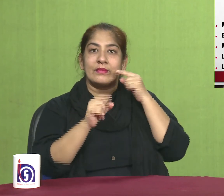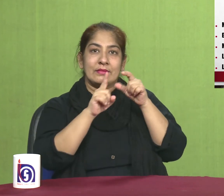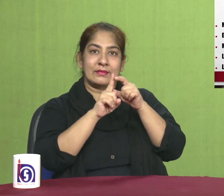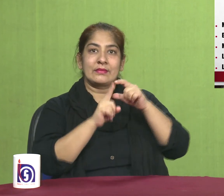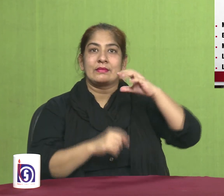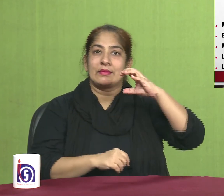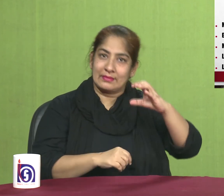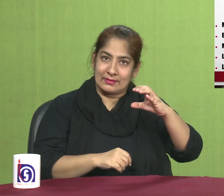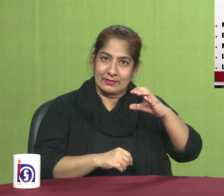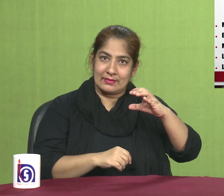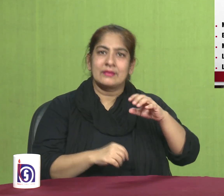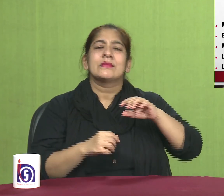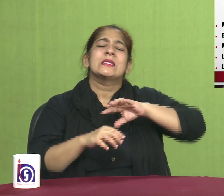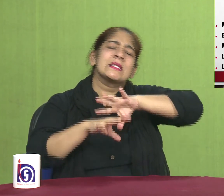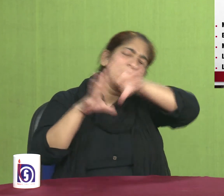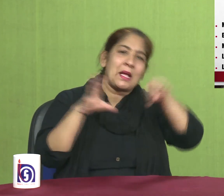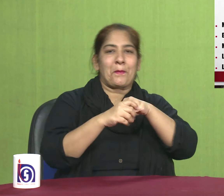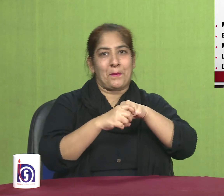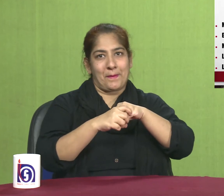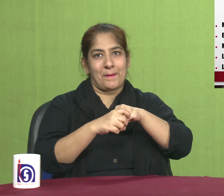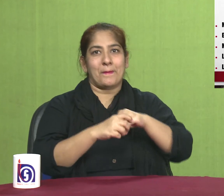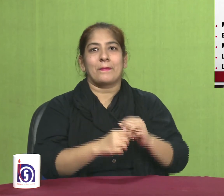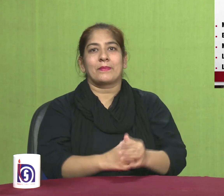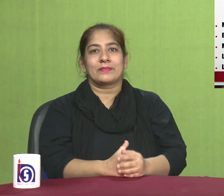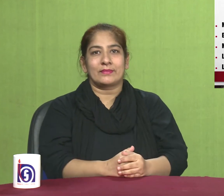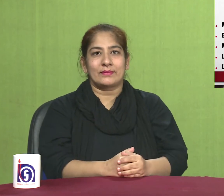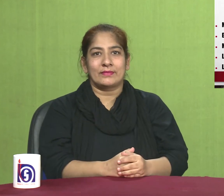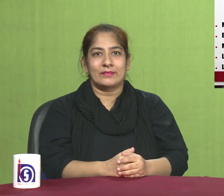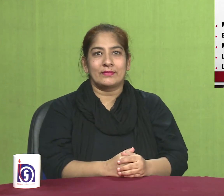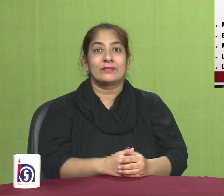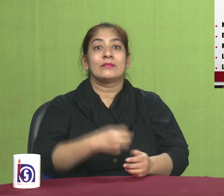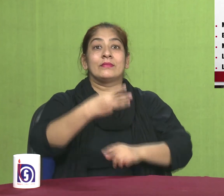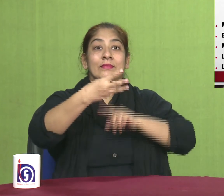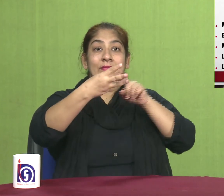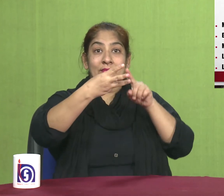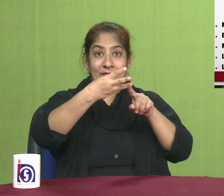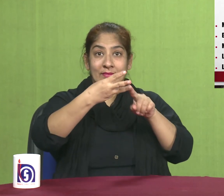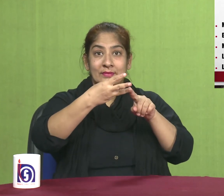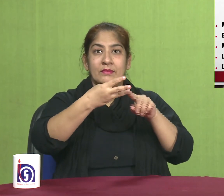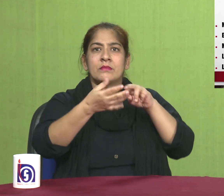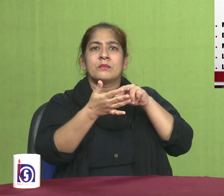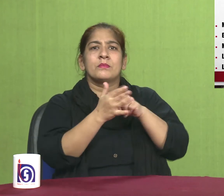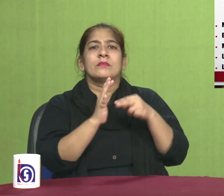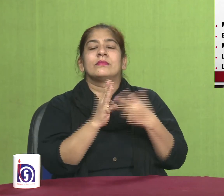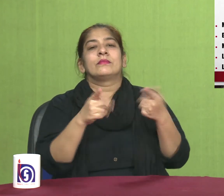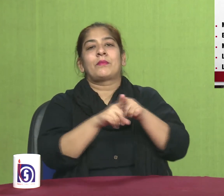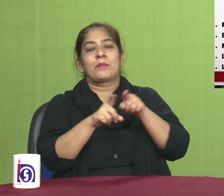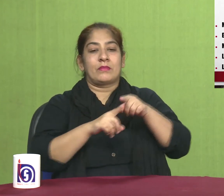SFC, and SIDS. All these are these examples. The third